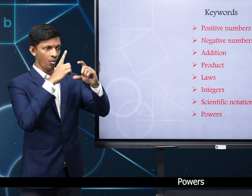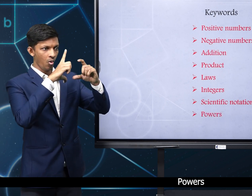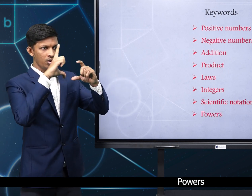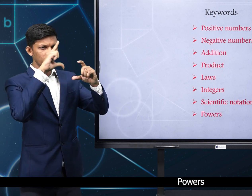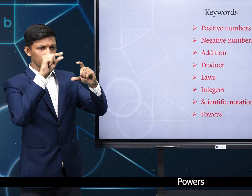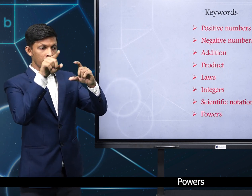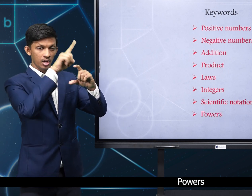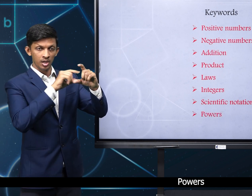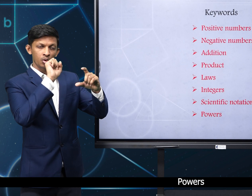powers,